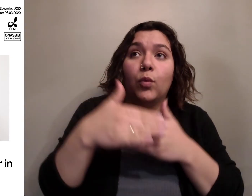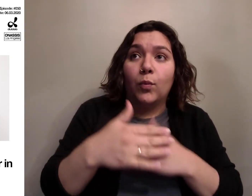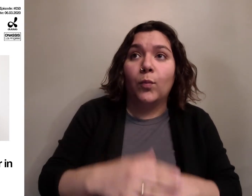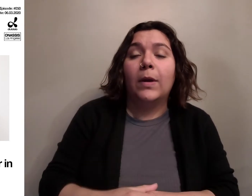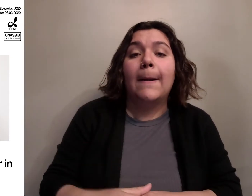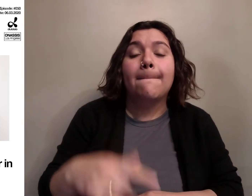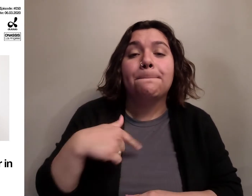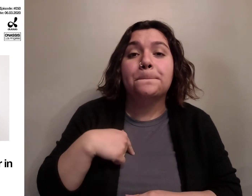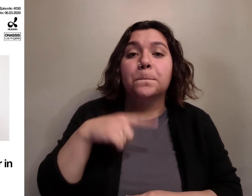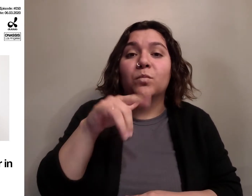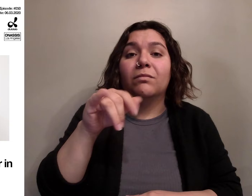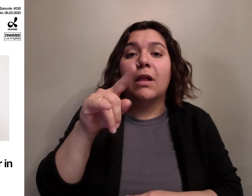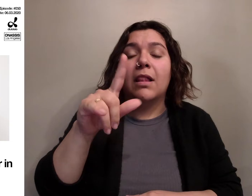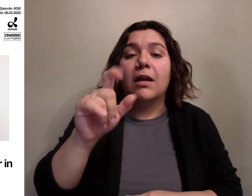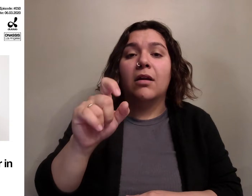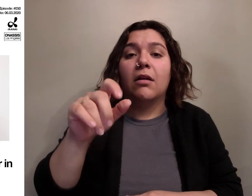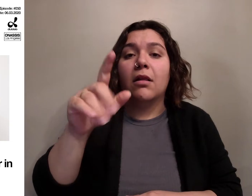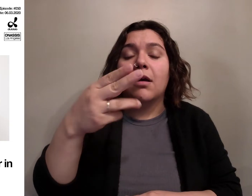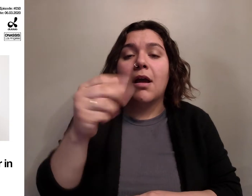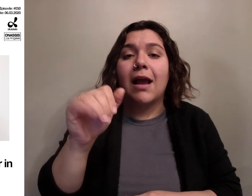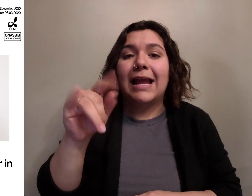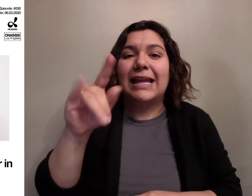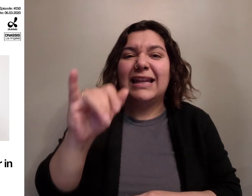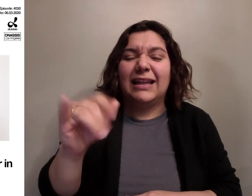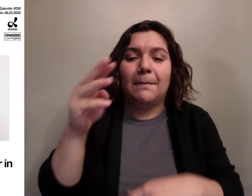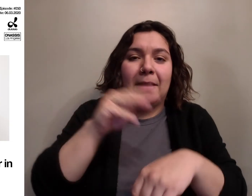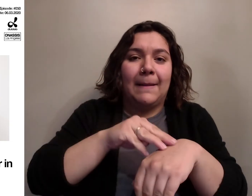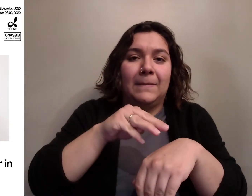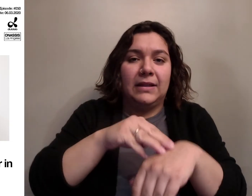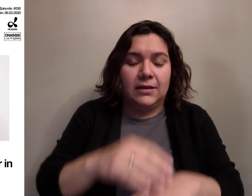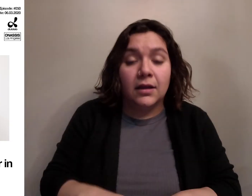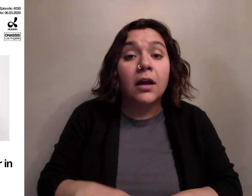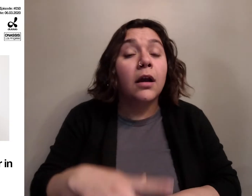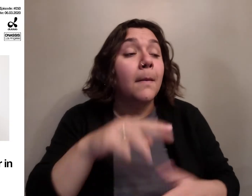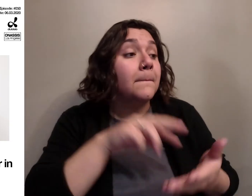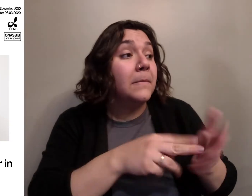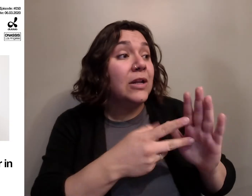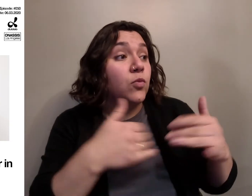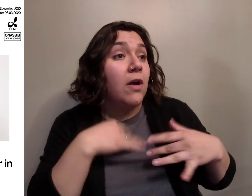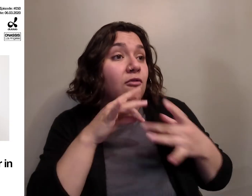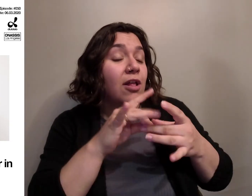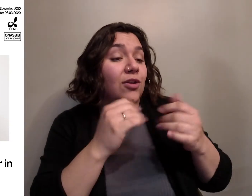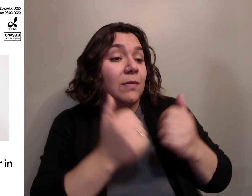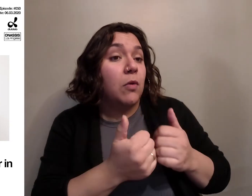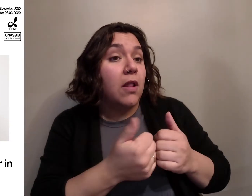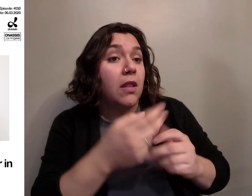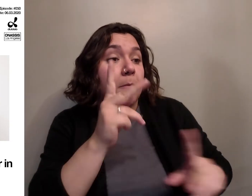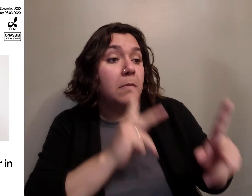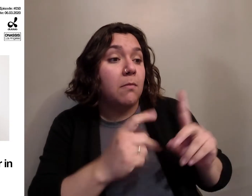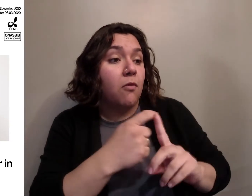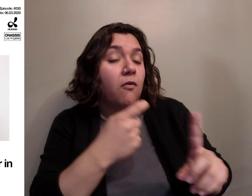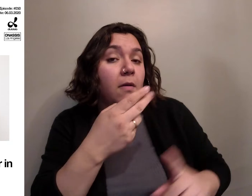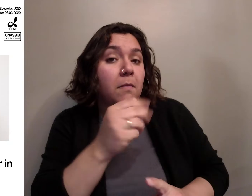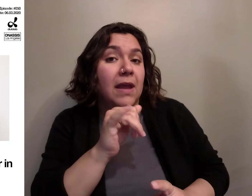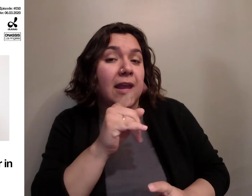am currently in my room in Little Haiti, Miami. And do you maintain